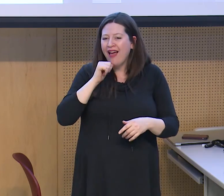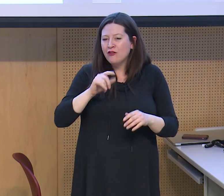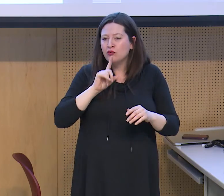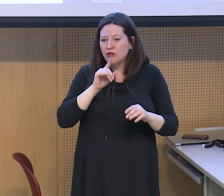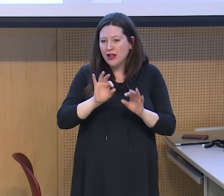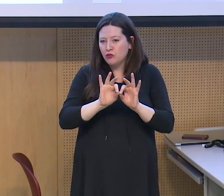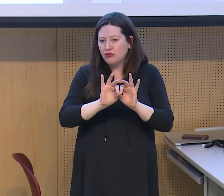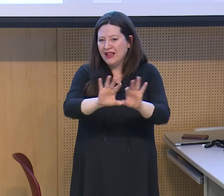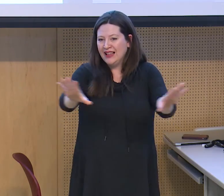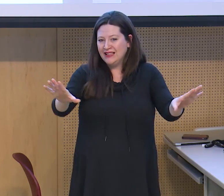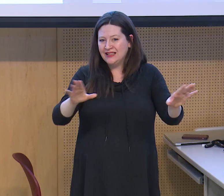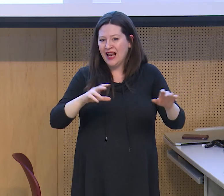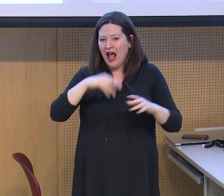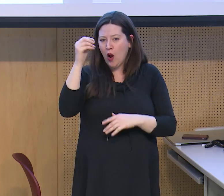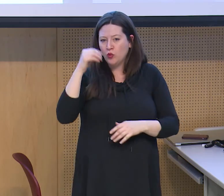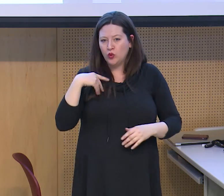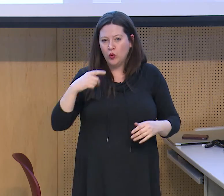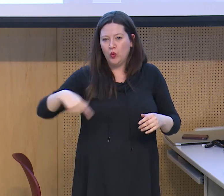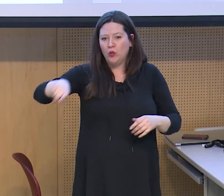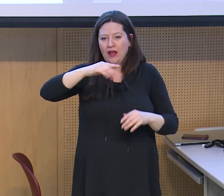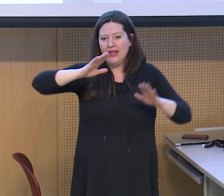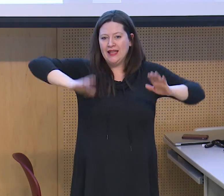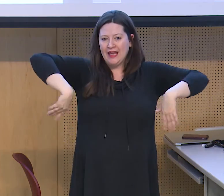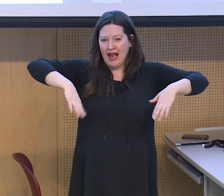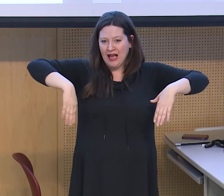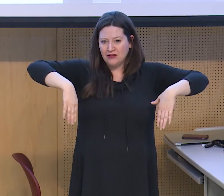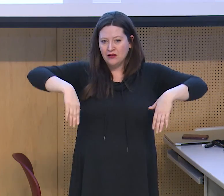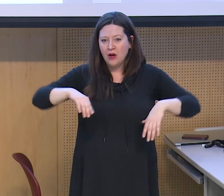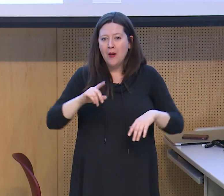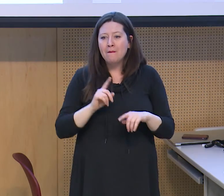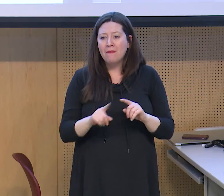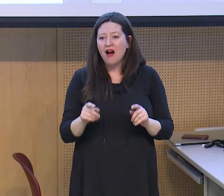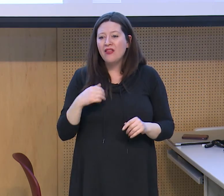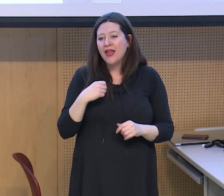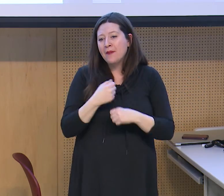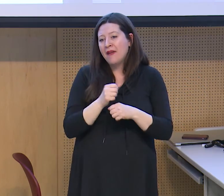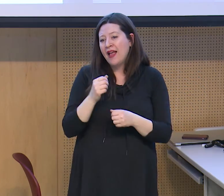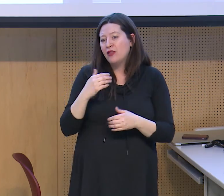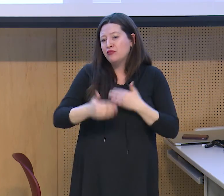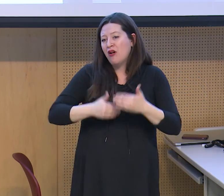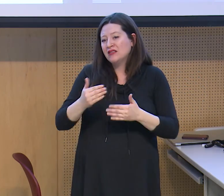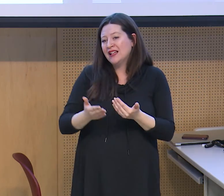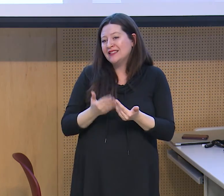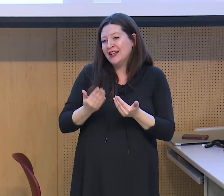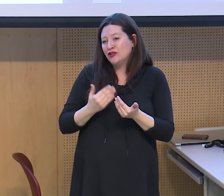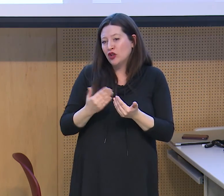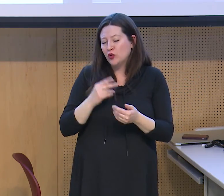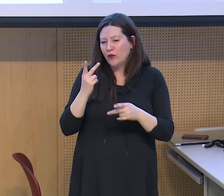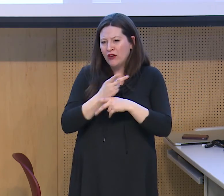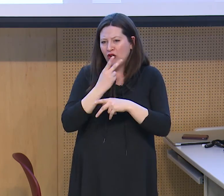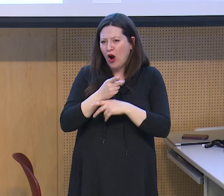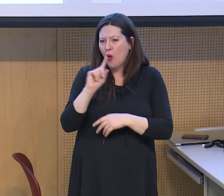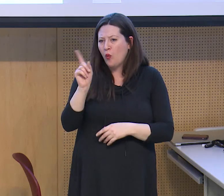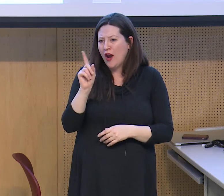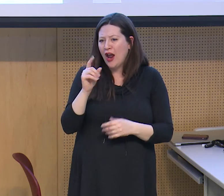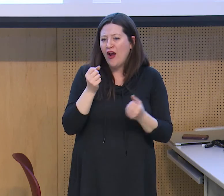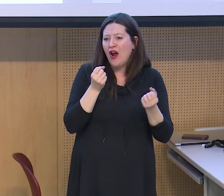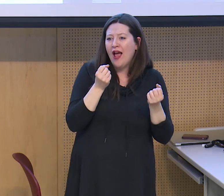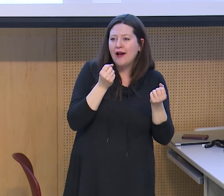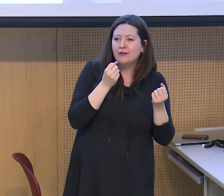feature. They haven't released it out to all of us yet, but will be soon. They're making the process easier